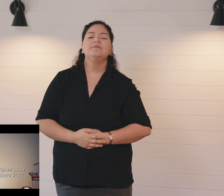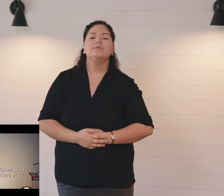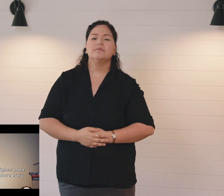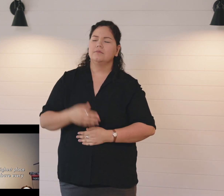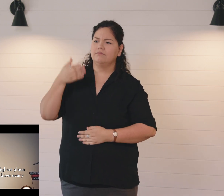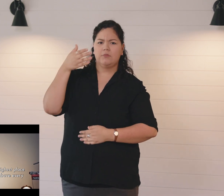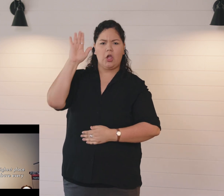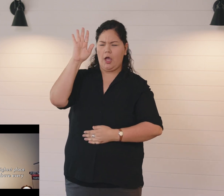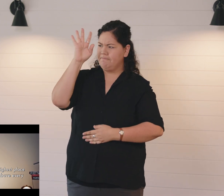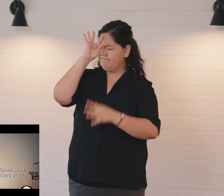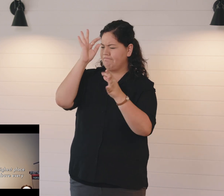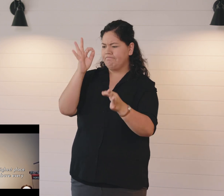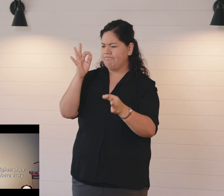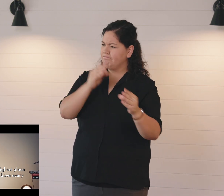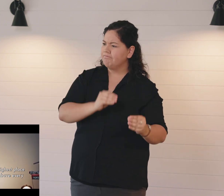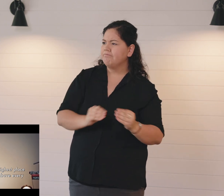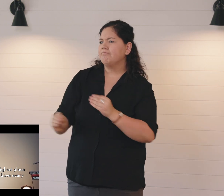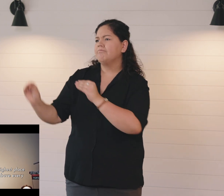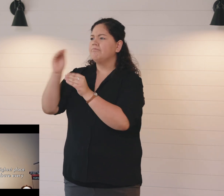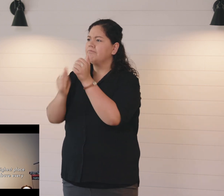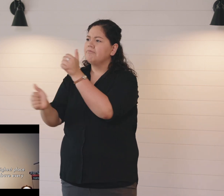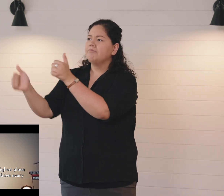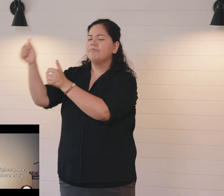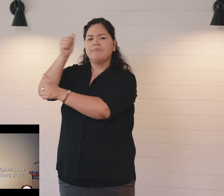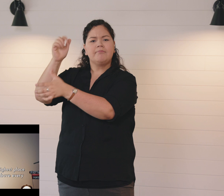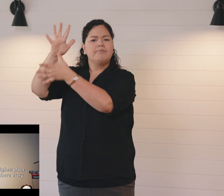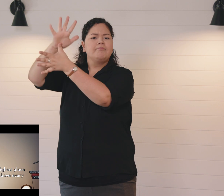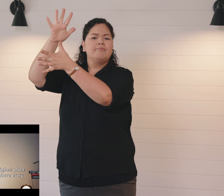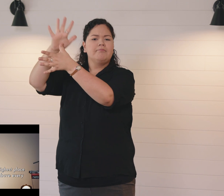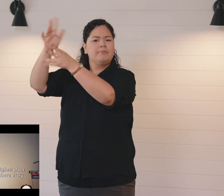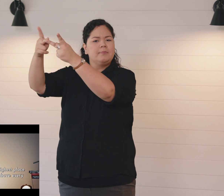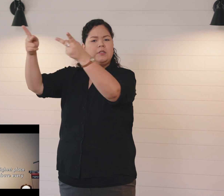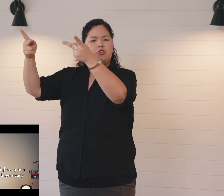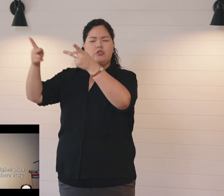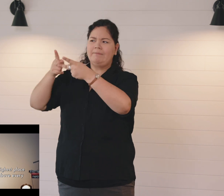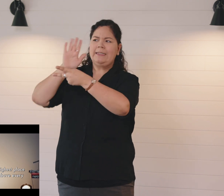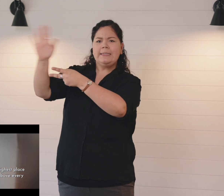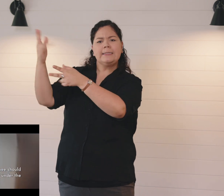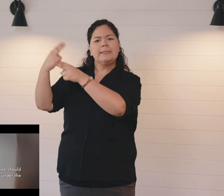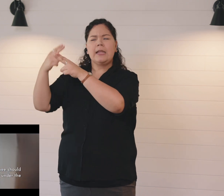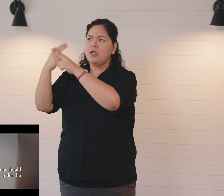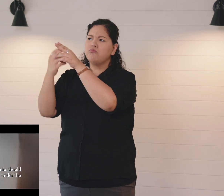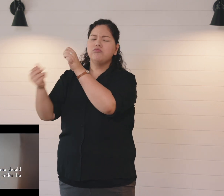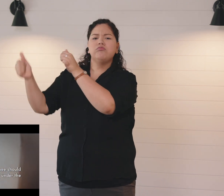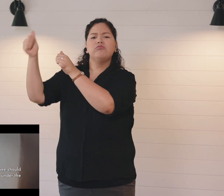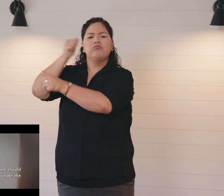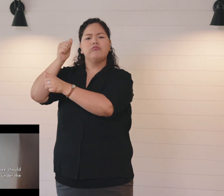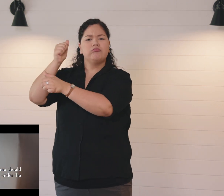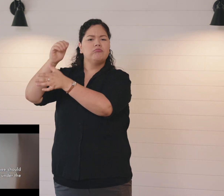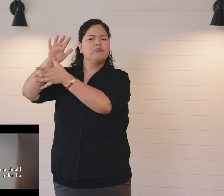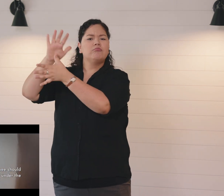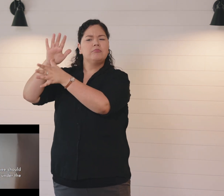God exalted him to the highest place and gave him the name that is above every name, that at the name